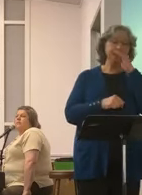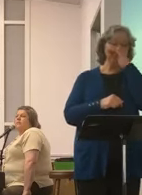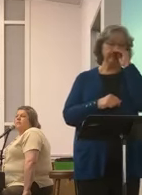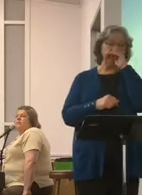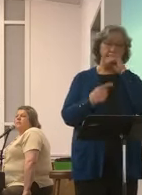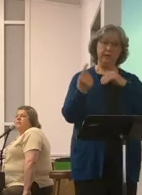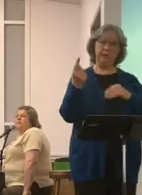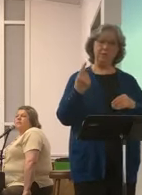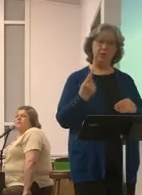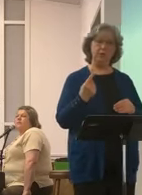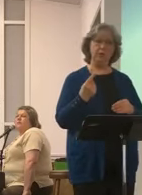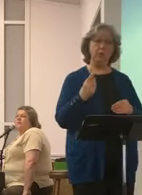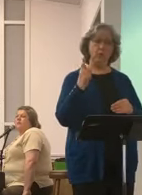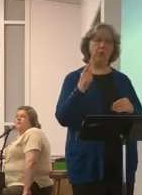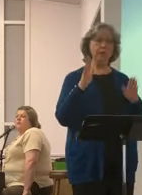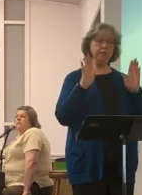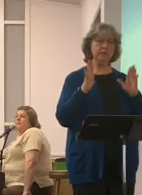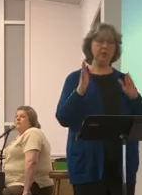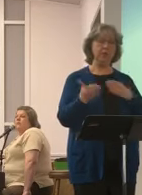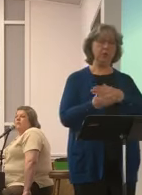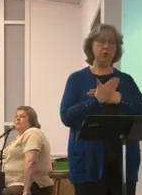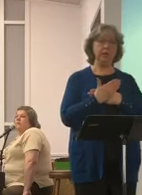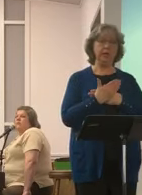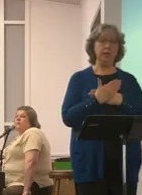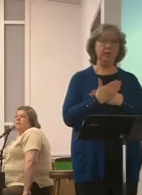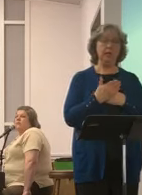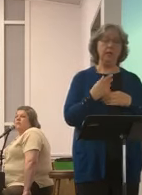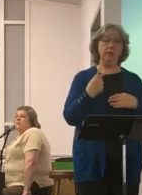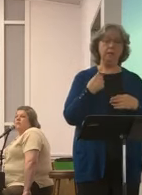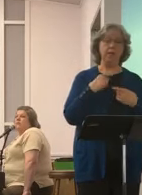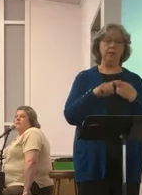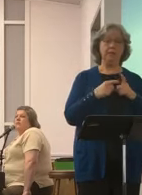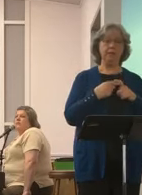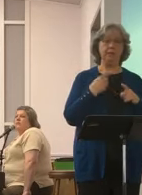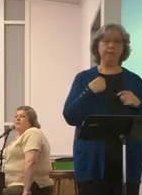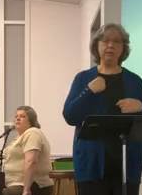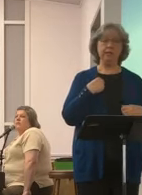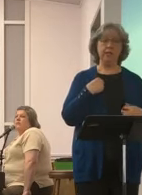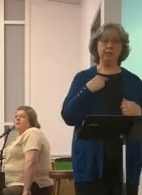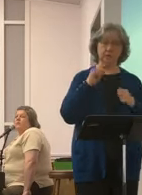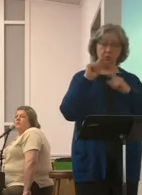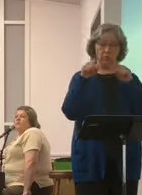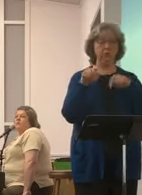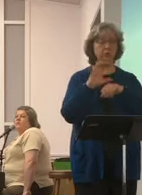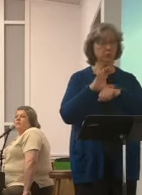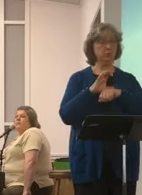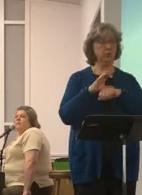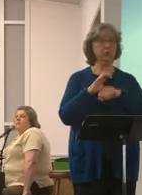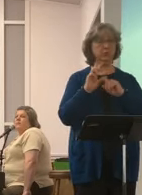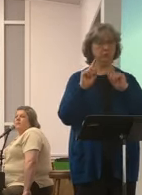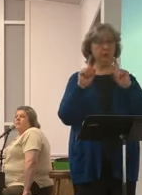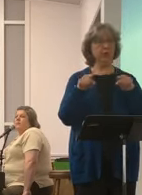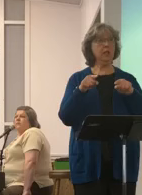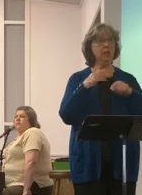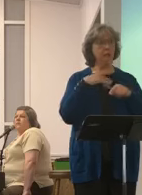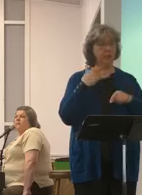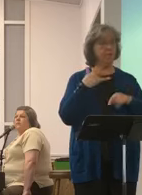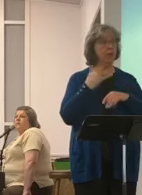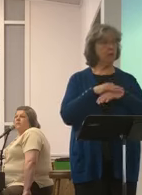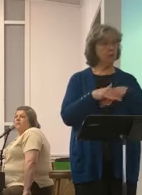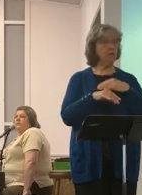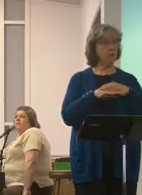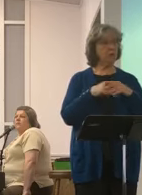I would come over. And then one Sunday morning, my girlfriend spent the night, and we said, hey, let's go over to church. And so we went over. They felt comfortable